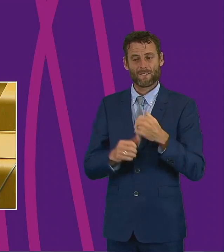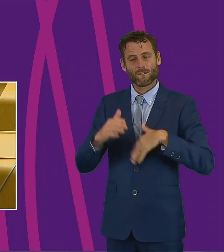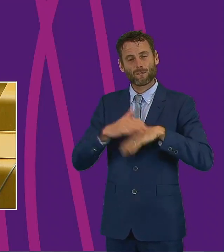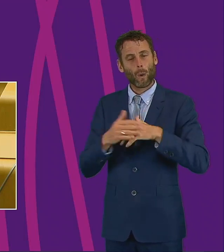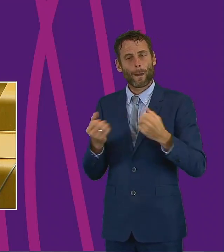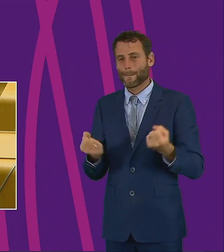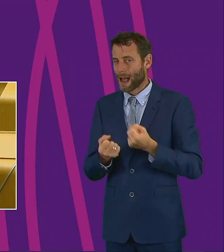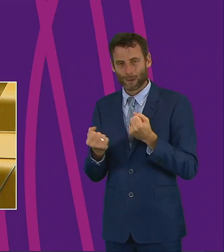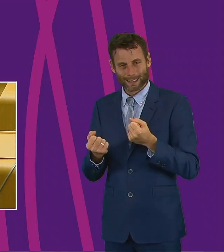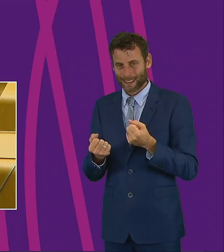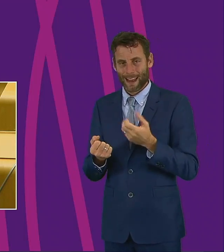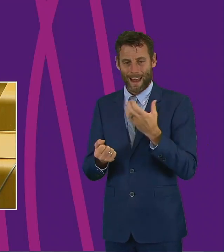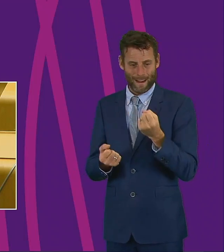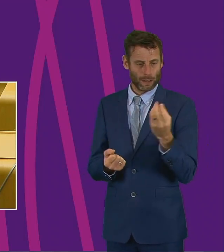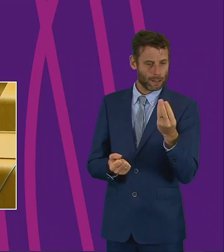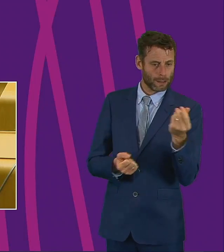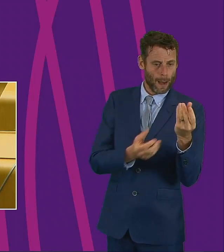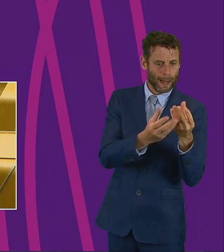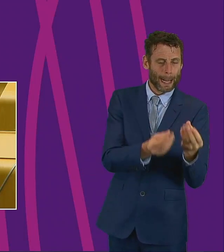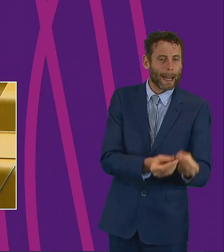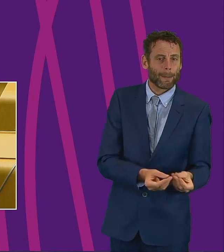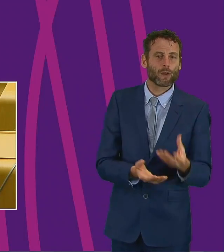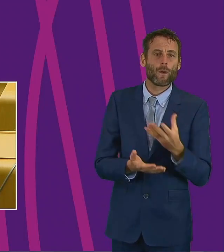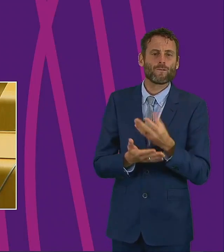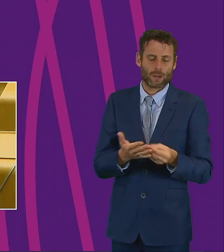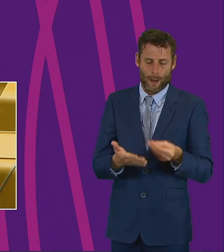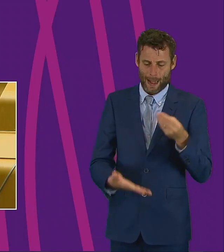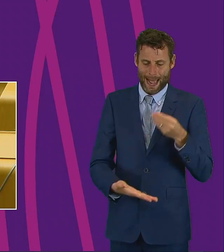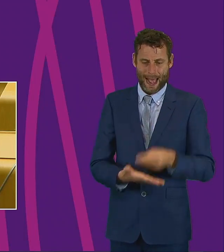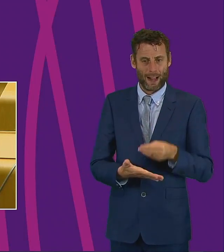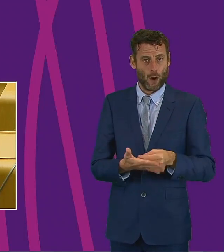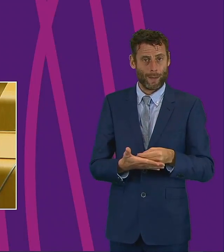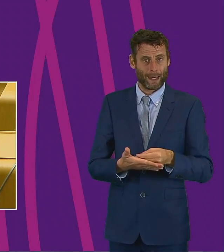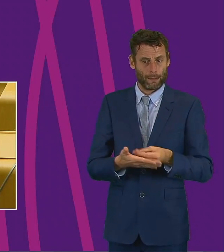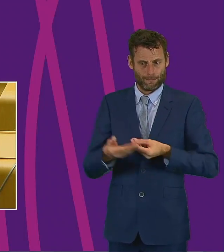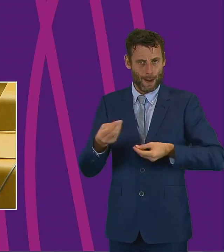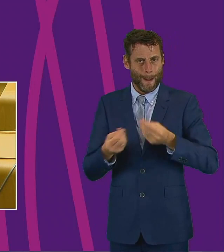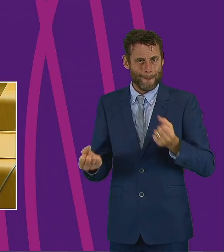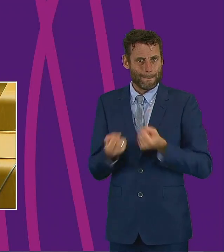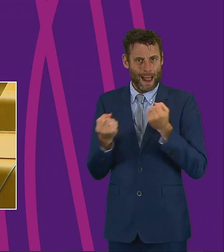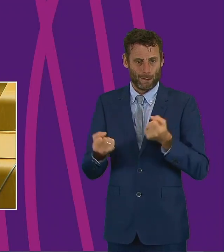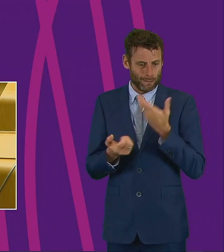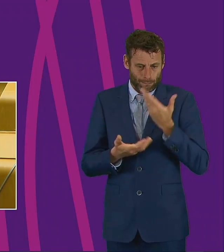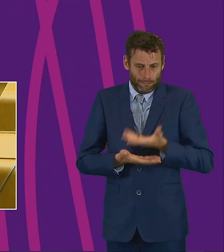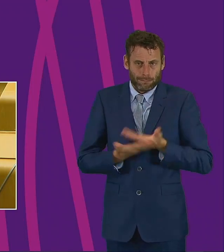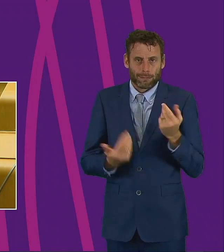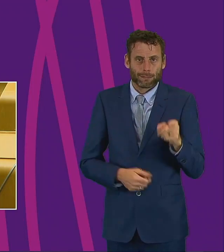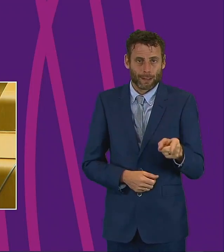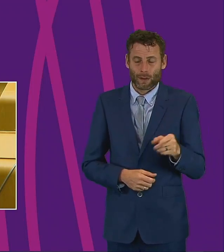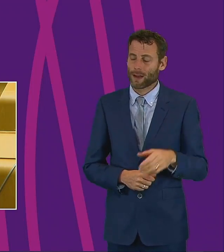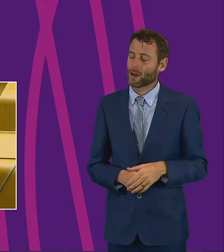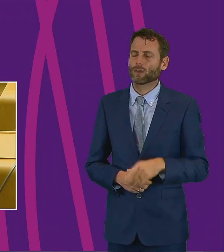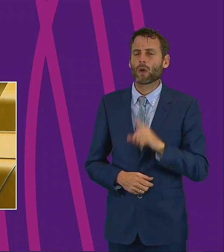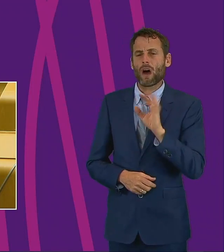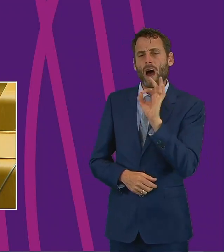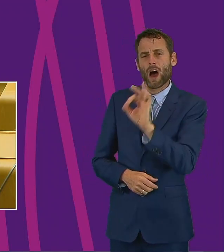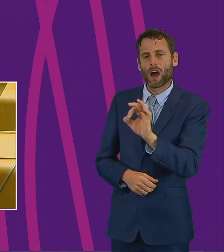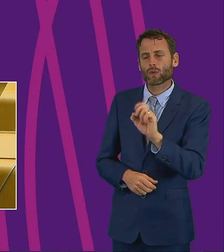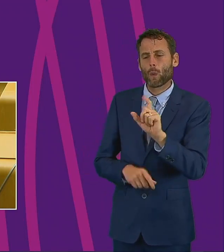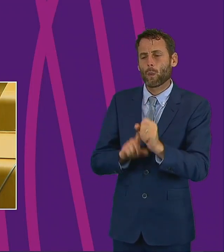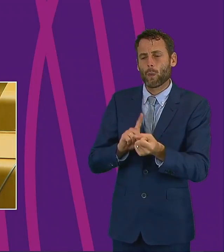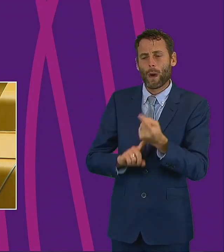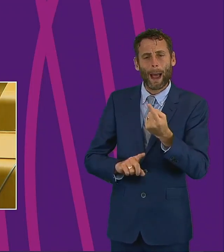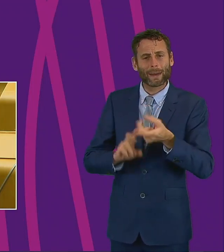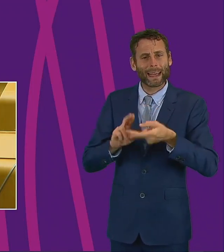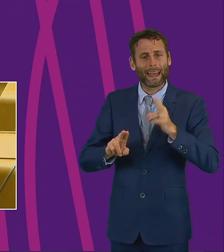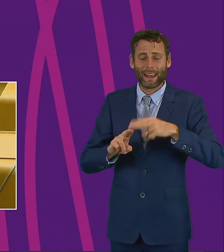the economic and financial response. What's the First Minister doing now to ensure that if we are in the unfortunate situation